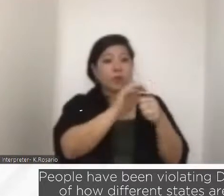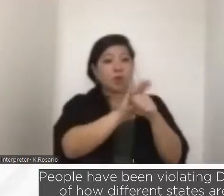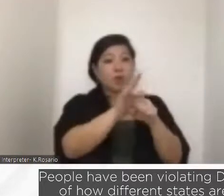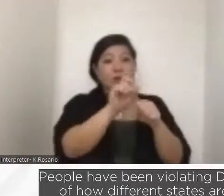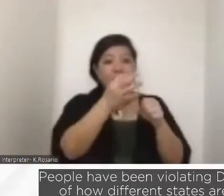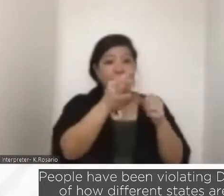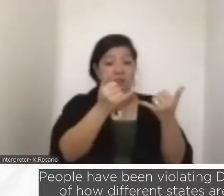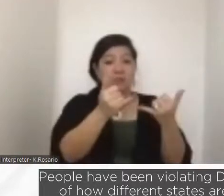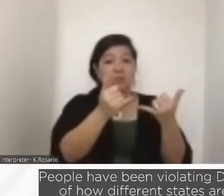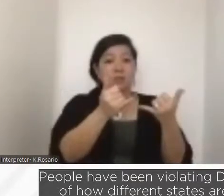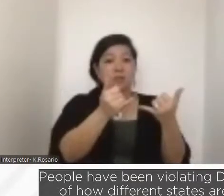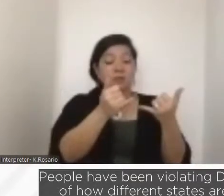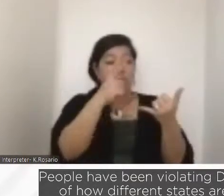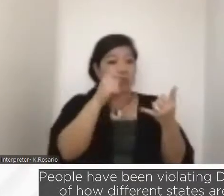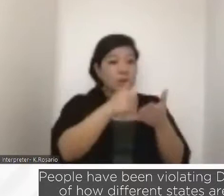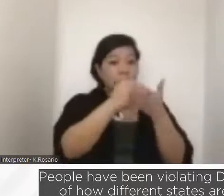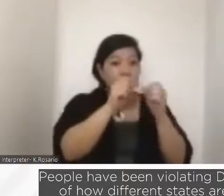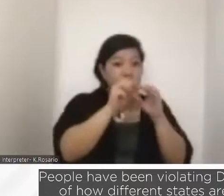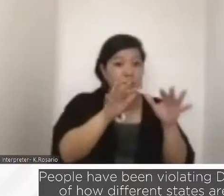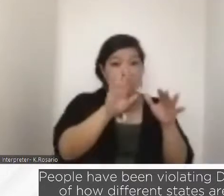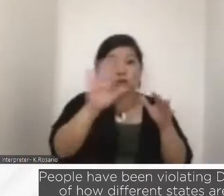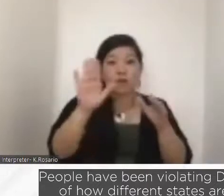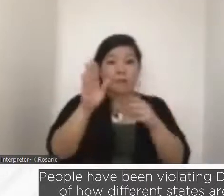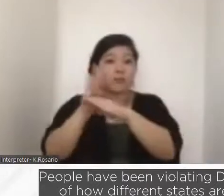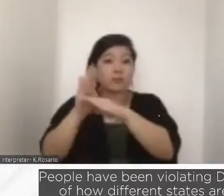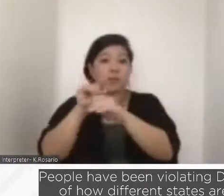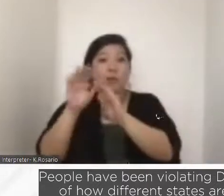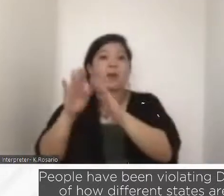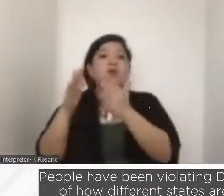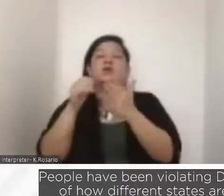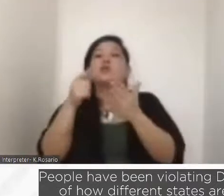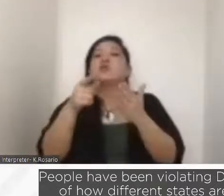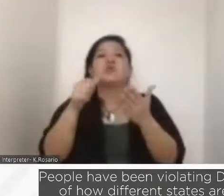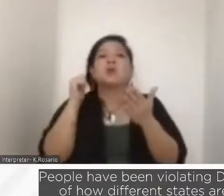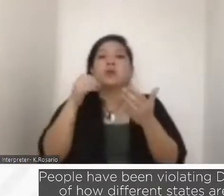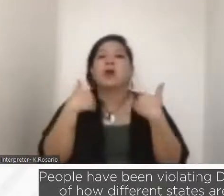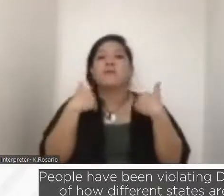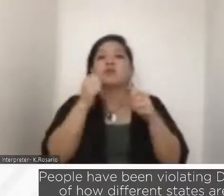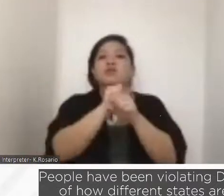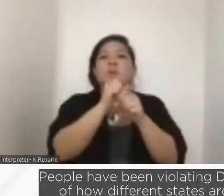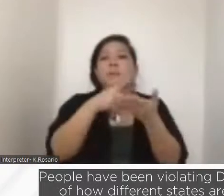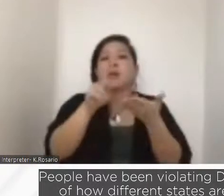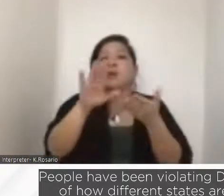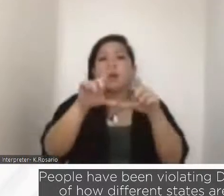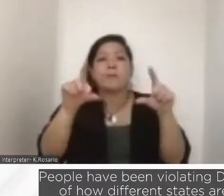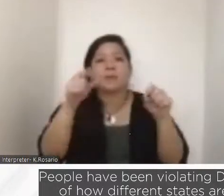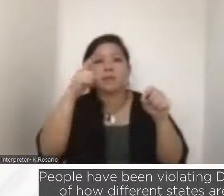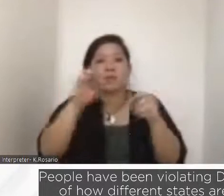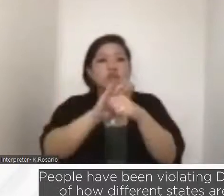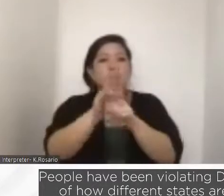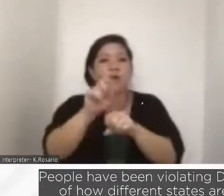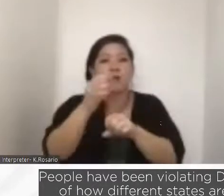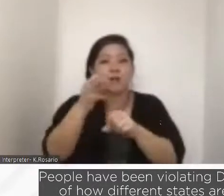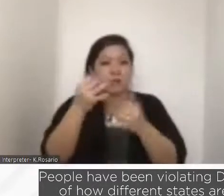helped spread the virus. That your businesses will not be able to open and you won't have a job and be able to pay your bills because of COVID spread.